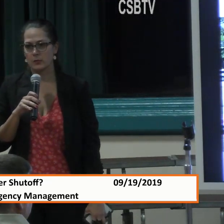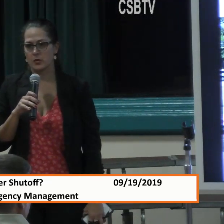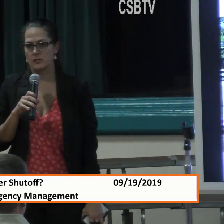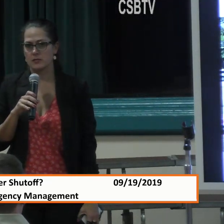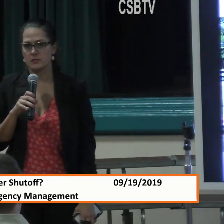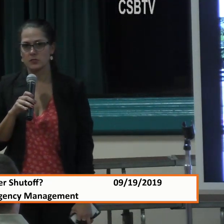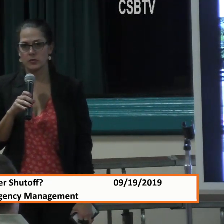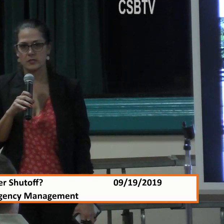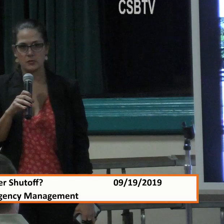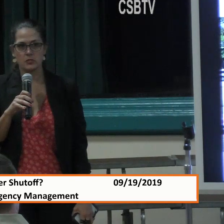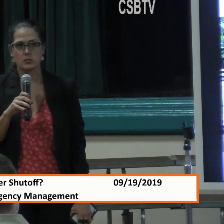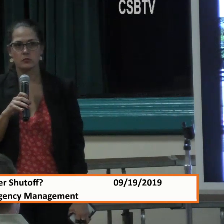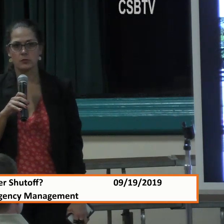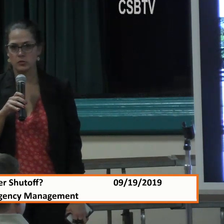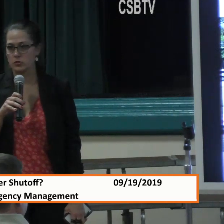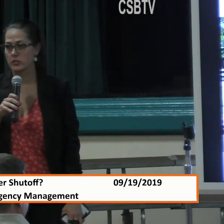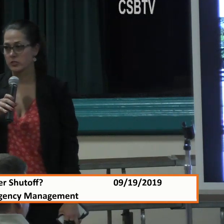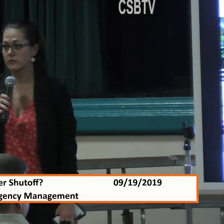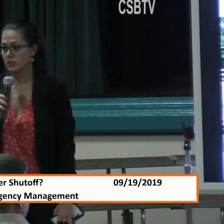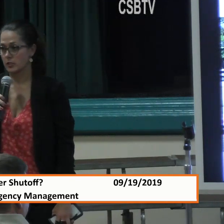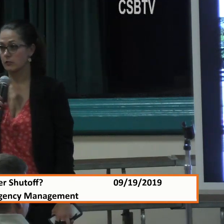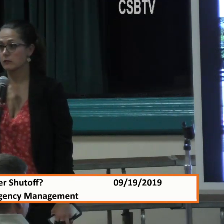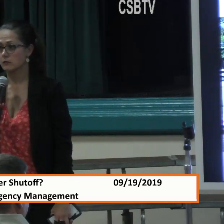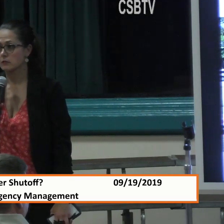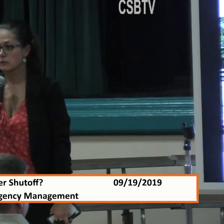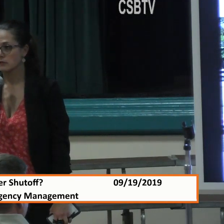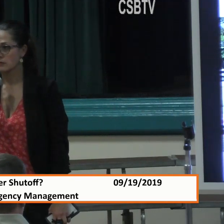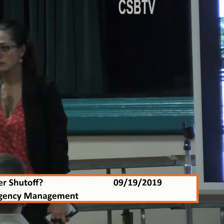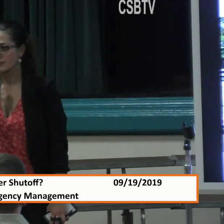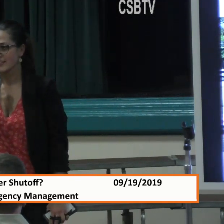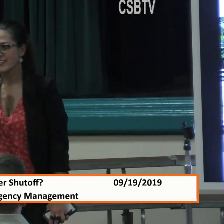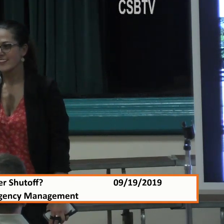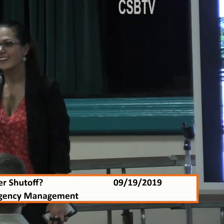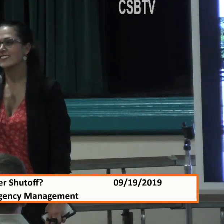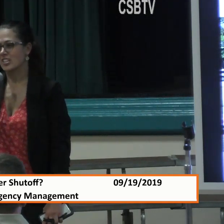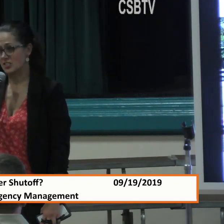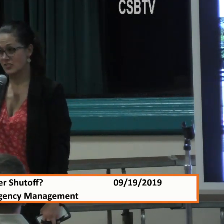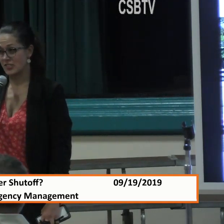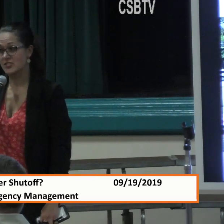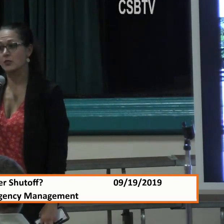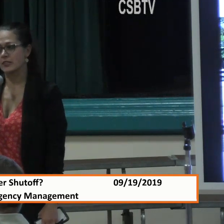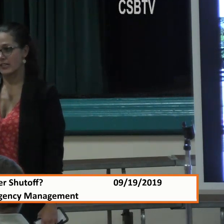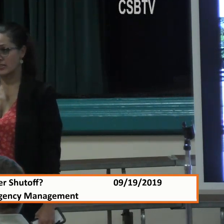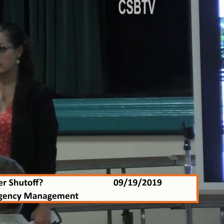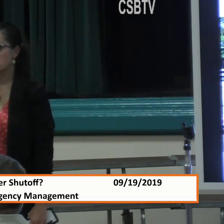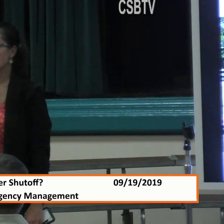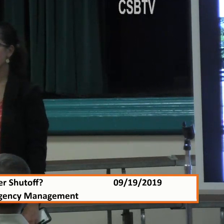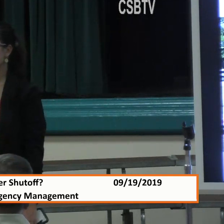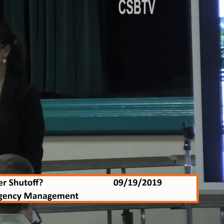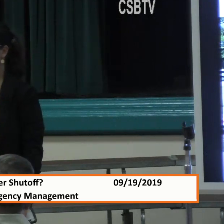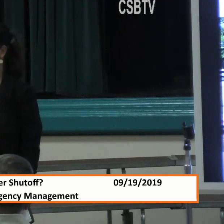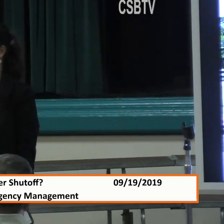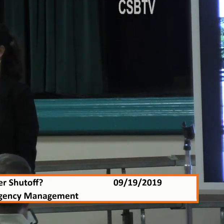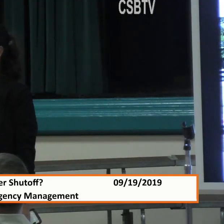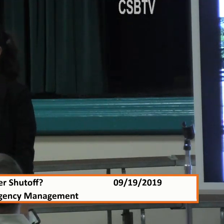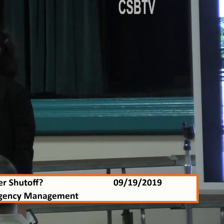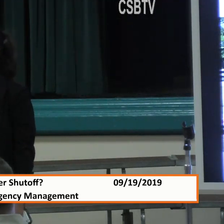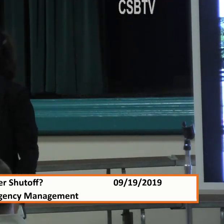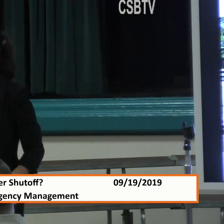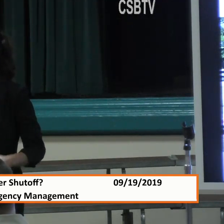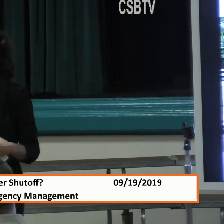you through that process of doing some additional registration if needed. Change of address, so again, if you create